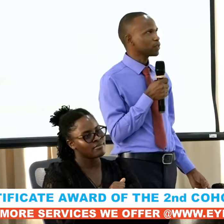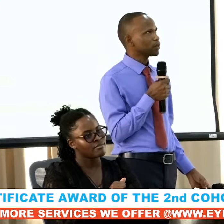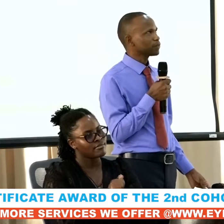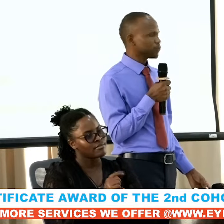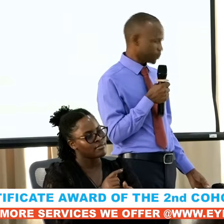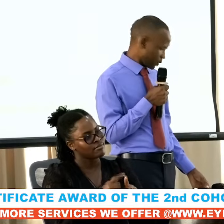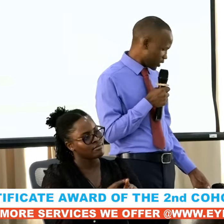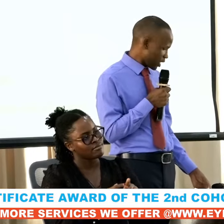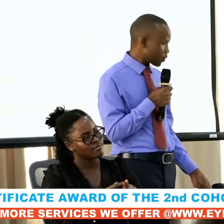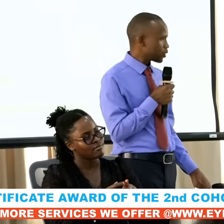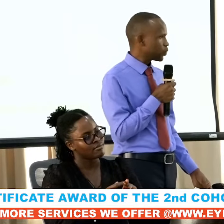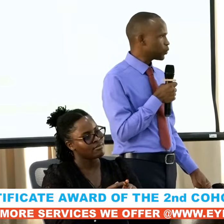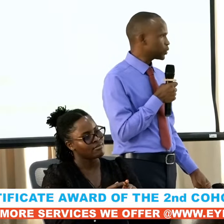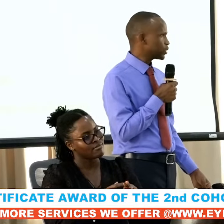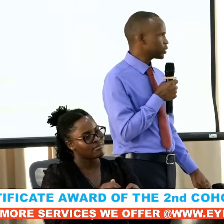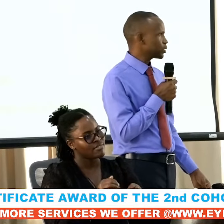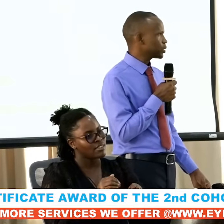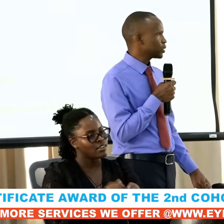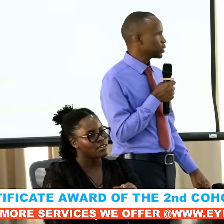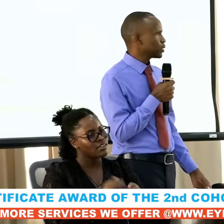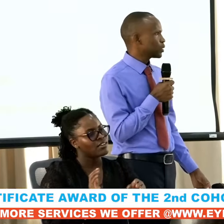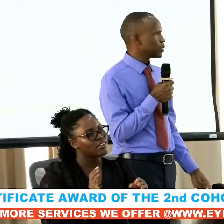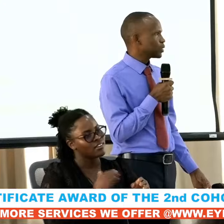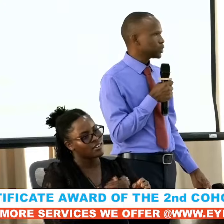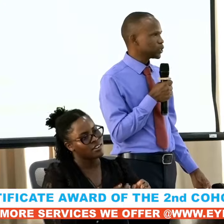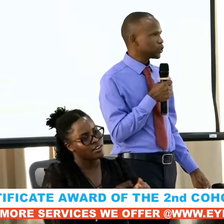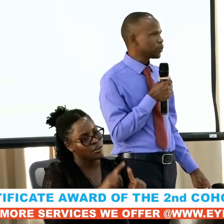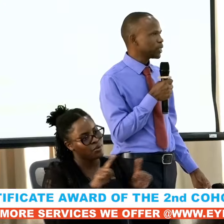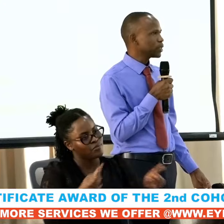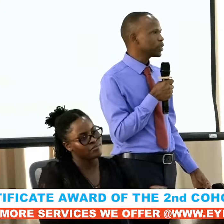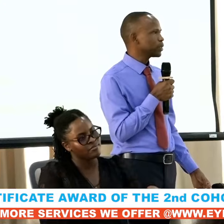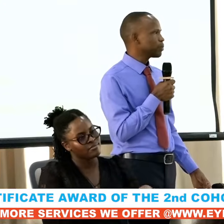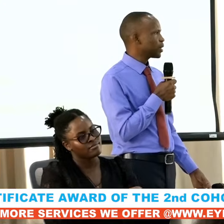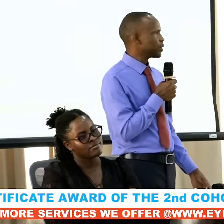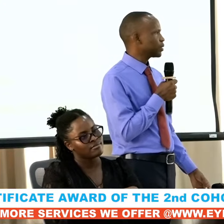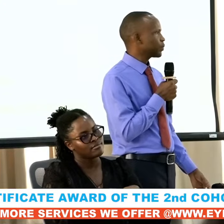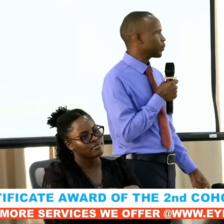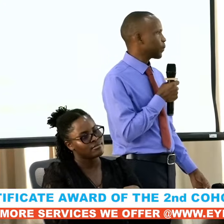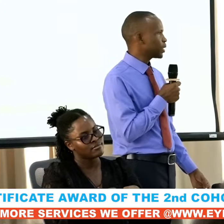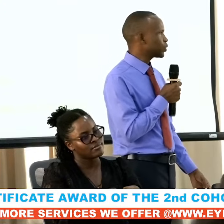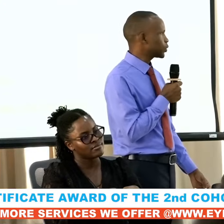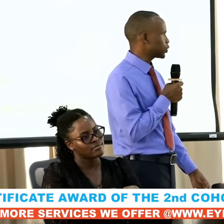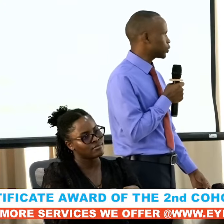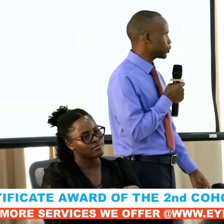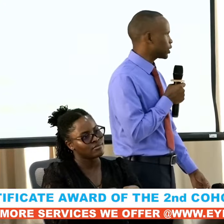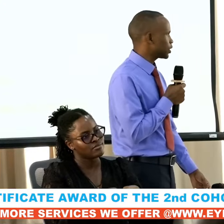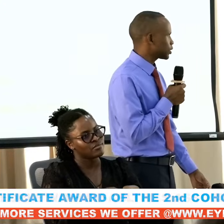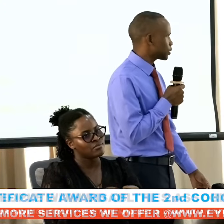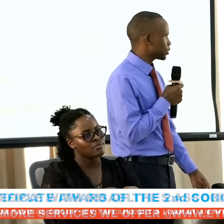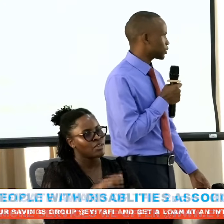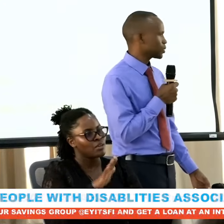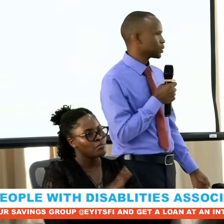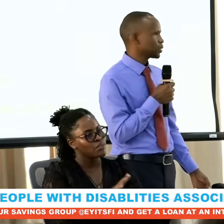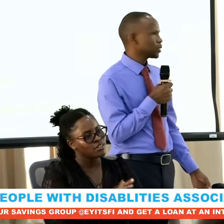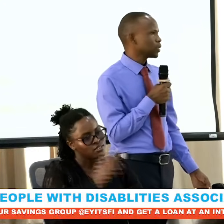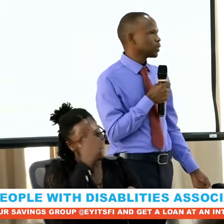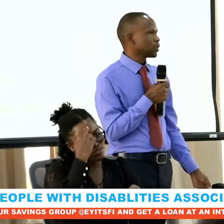But in our cohort, it's dominated by medical